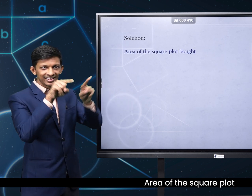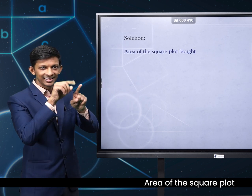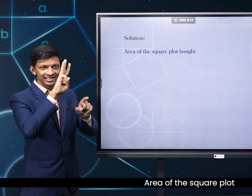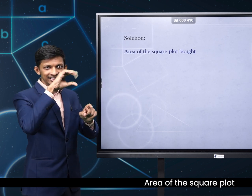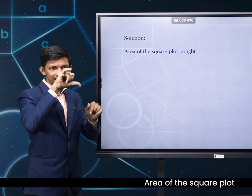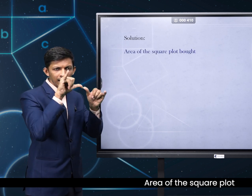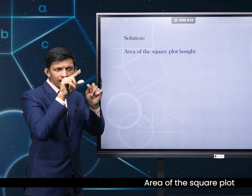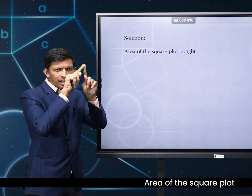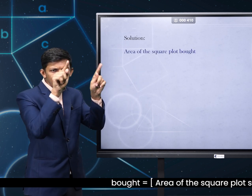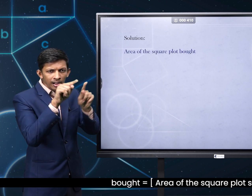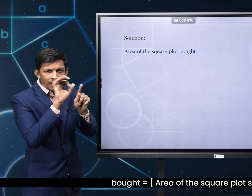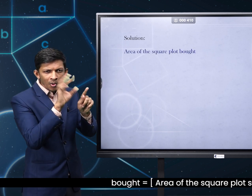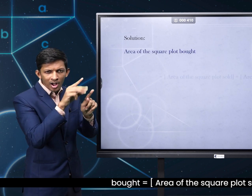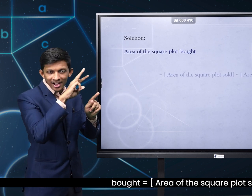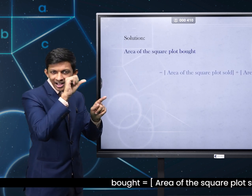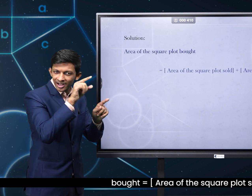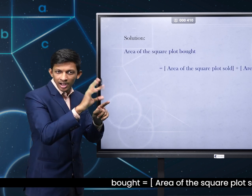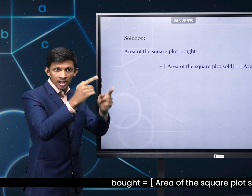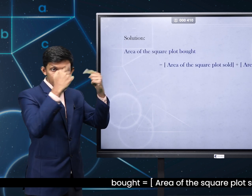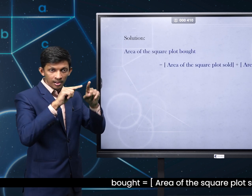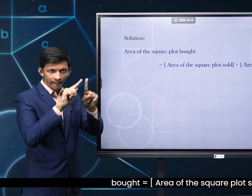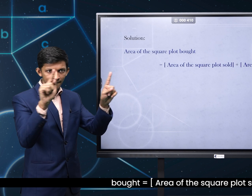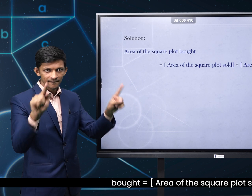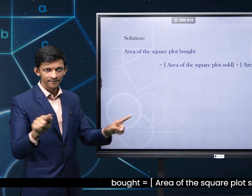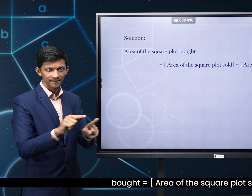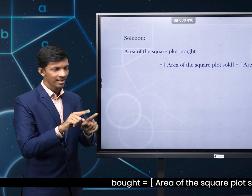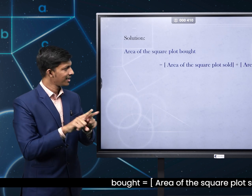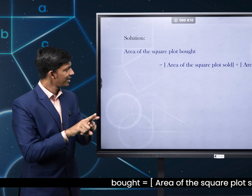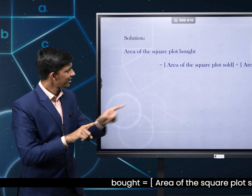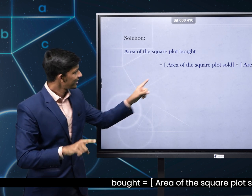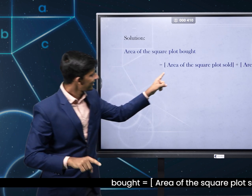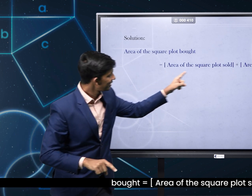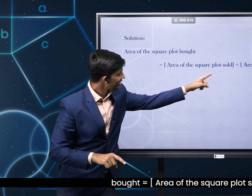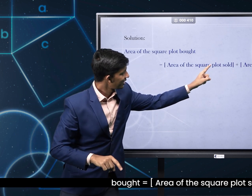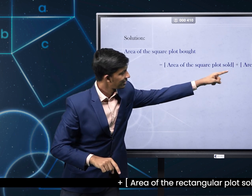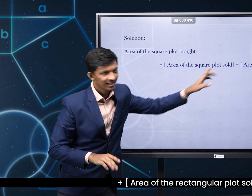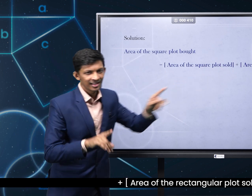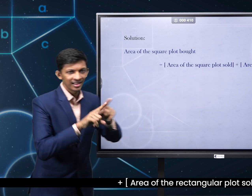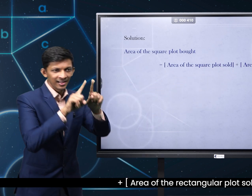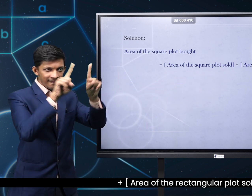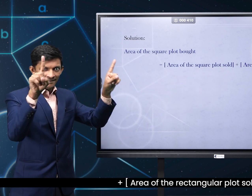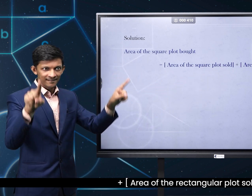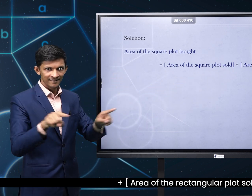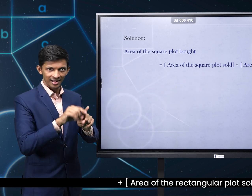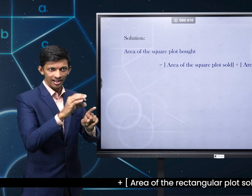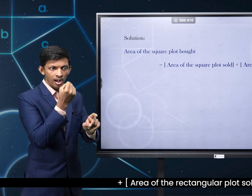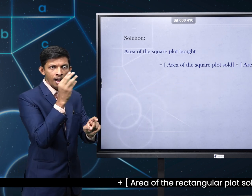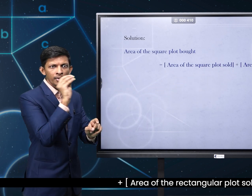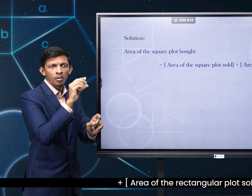Area of the square plot bought is equal to area of the square plot sold plus area of the rectangular plot sold.